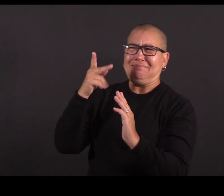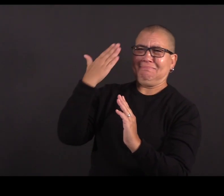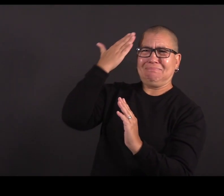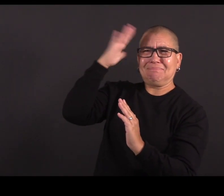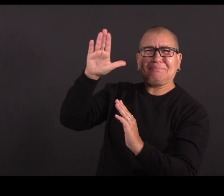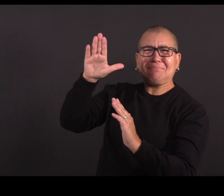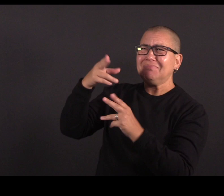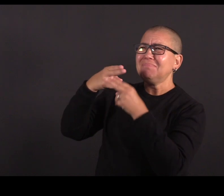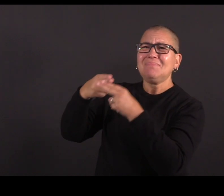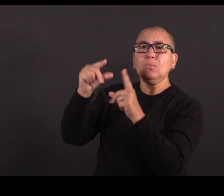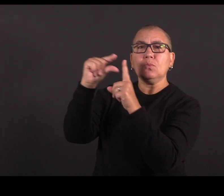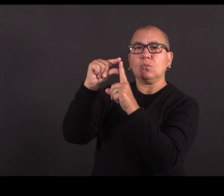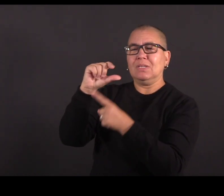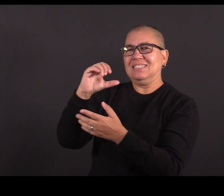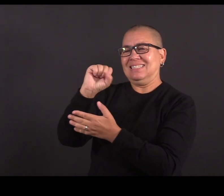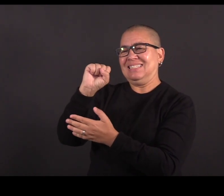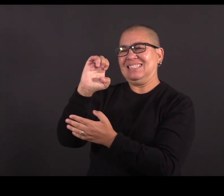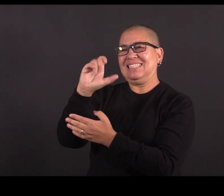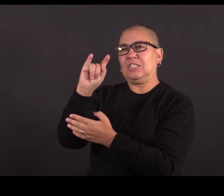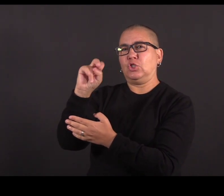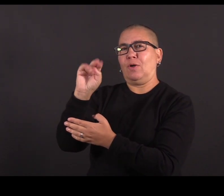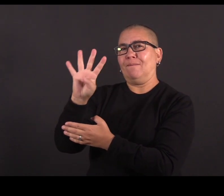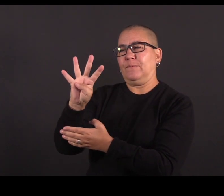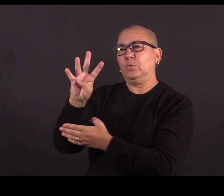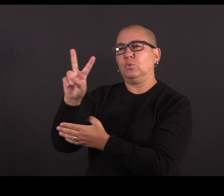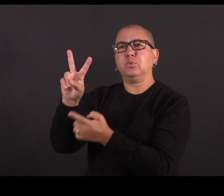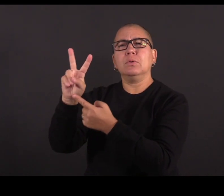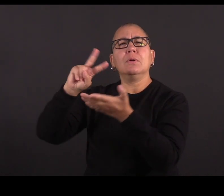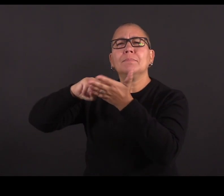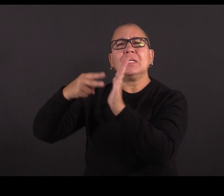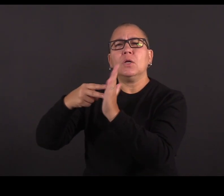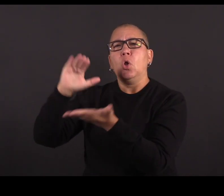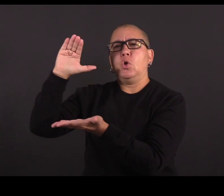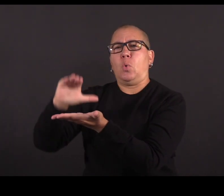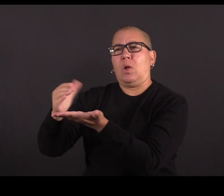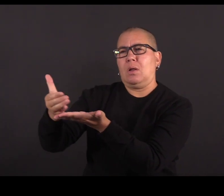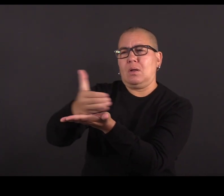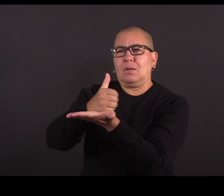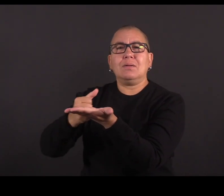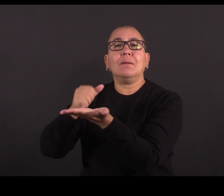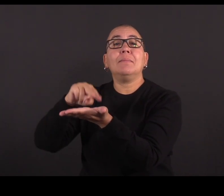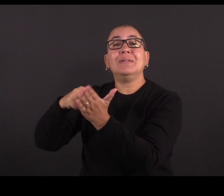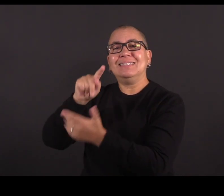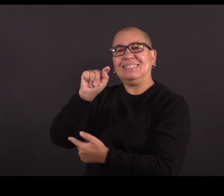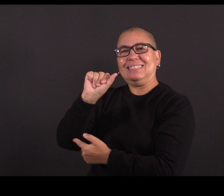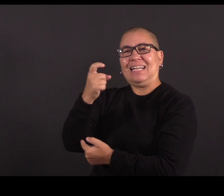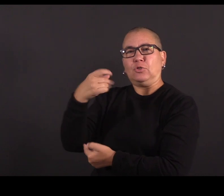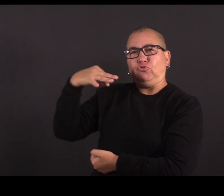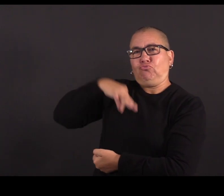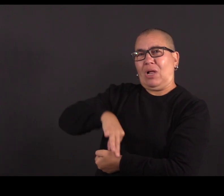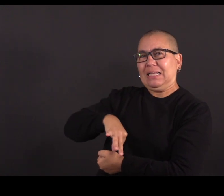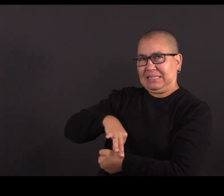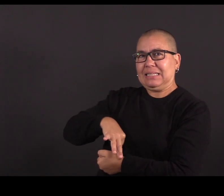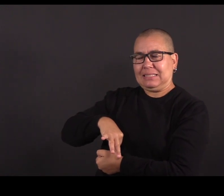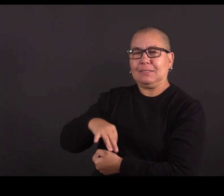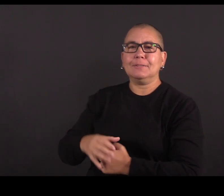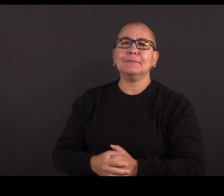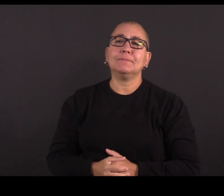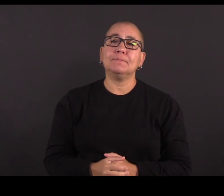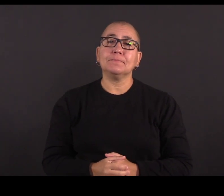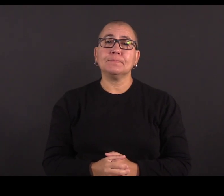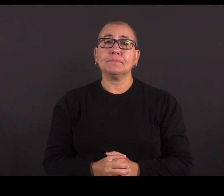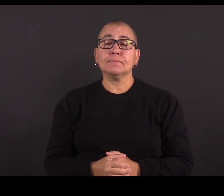or low-income housing tax credit housing, commonly referred to as tax